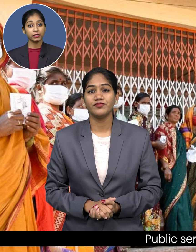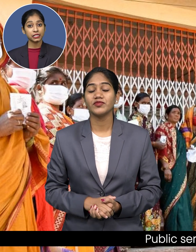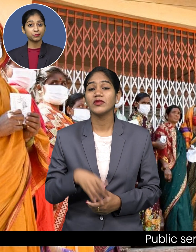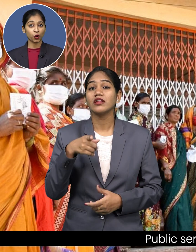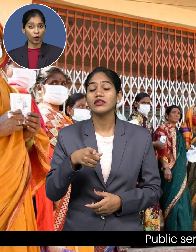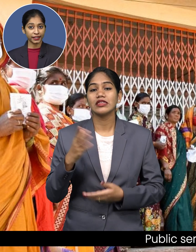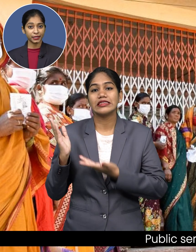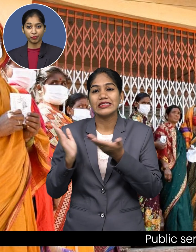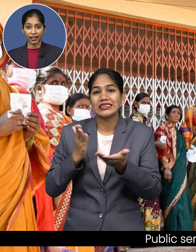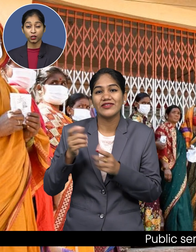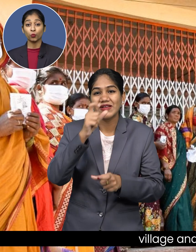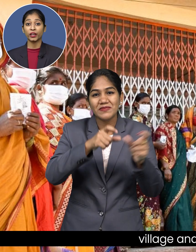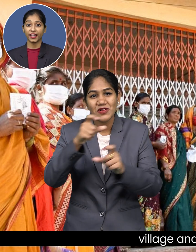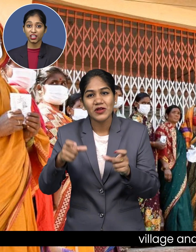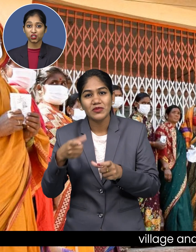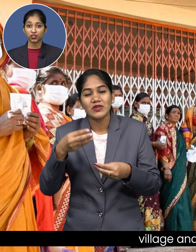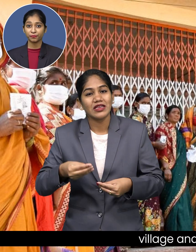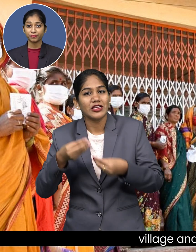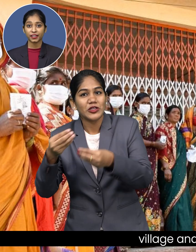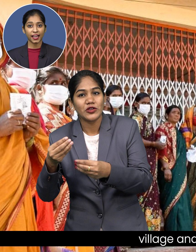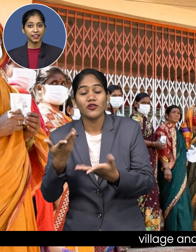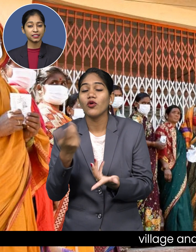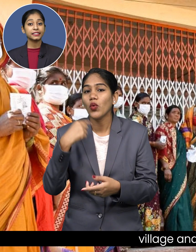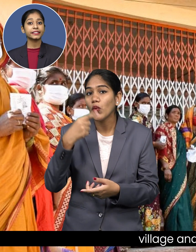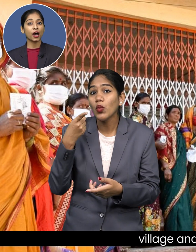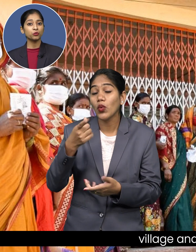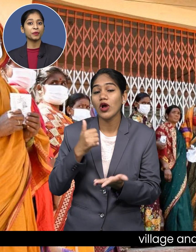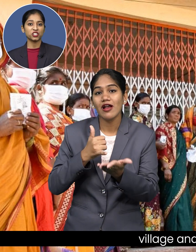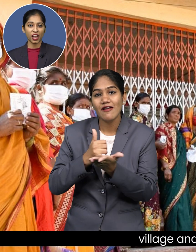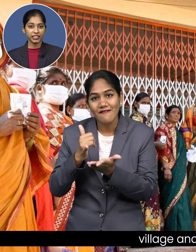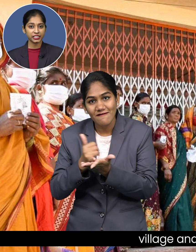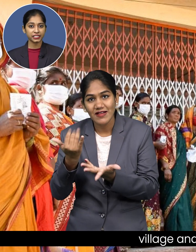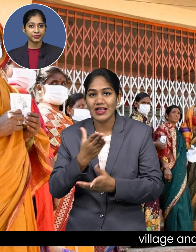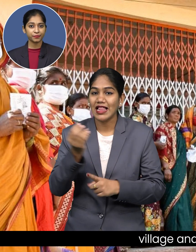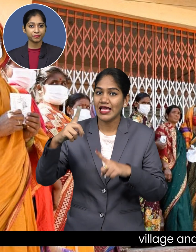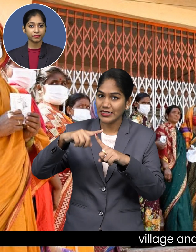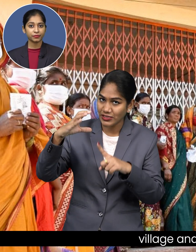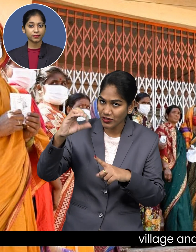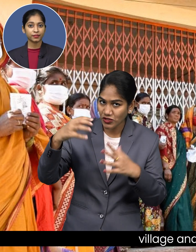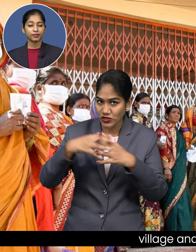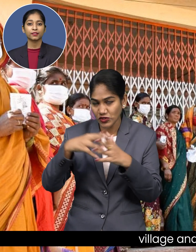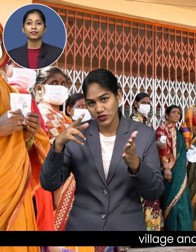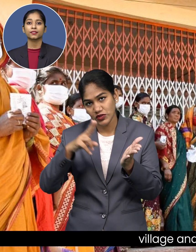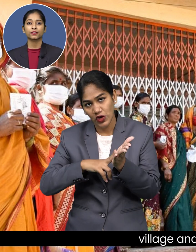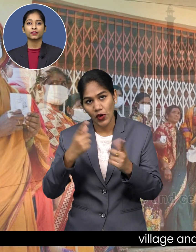Public services provided by village and town panchayats,